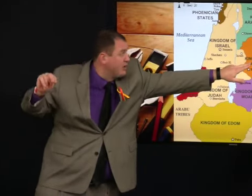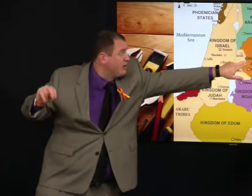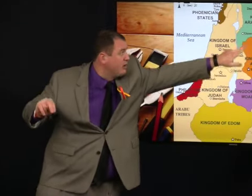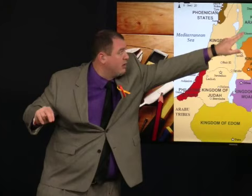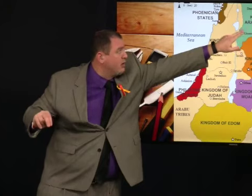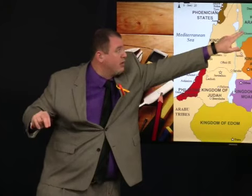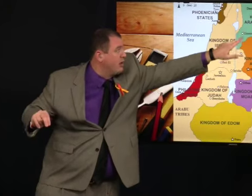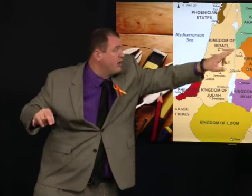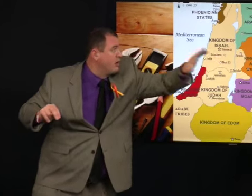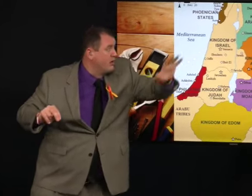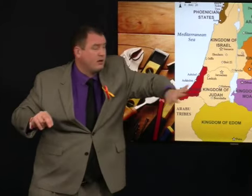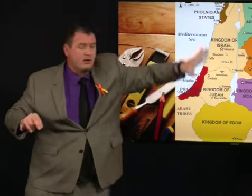Ammon.